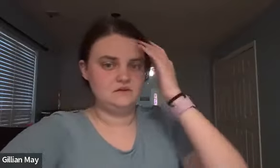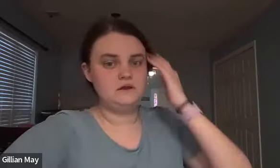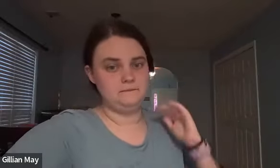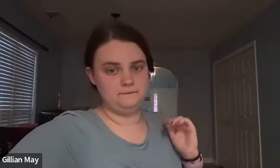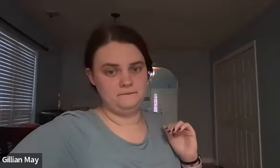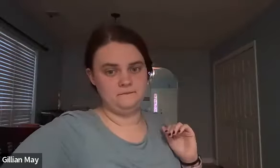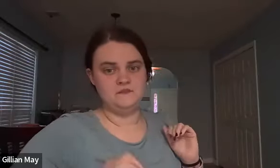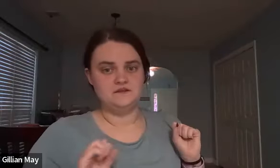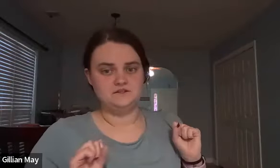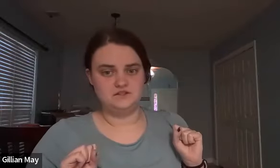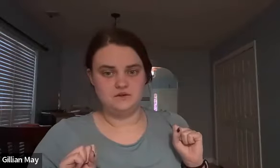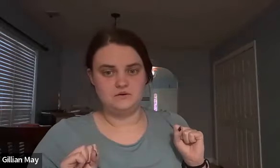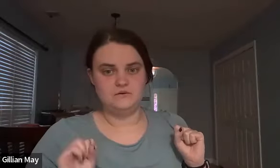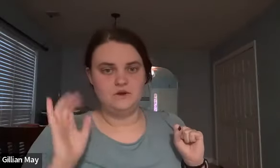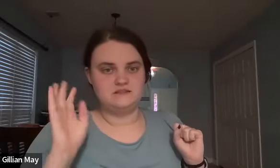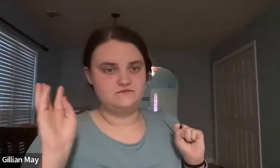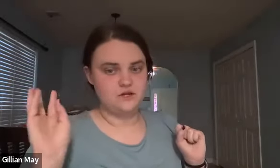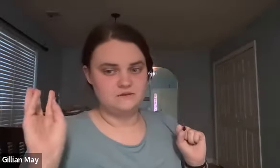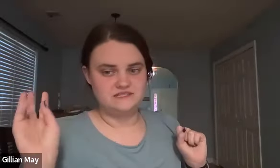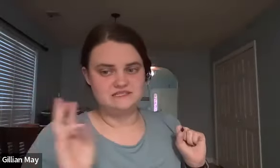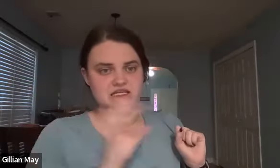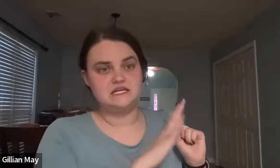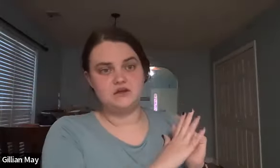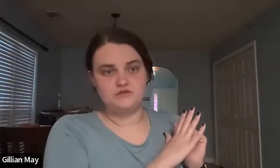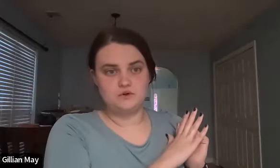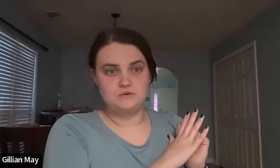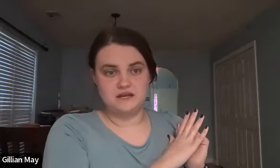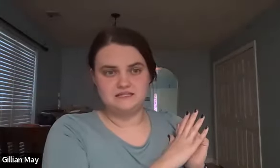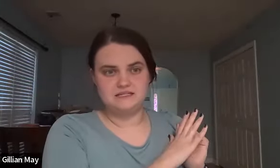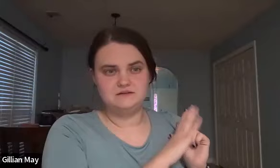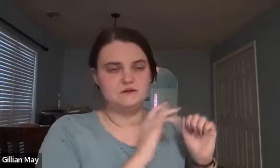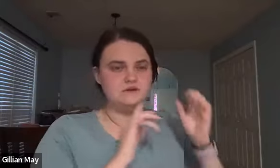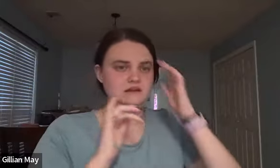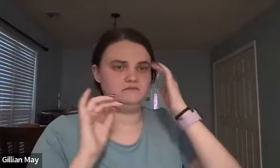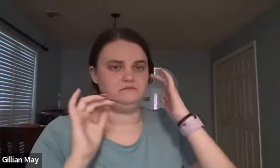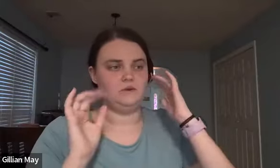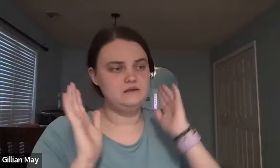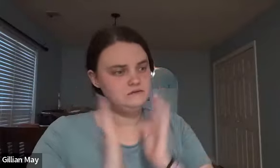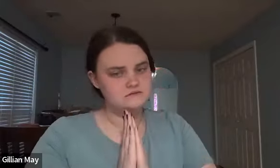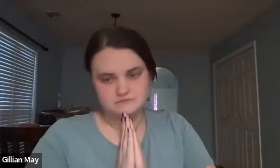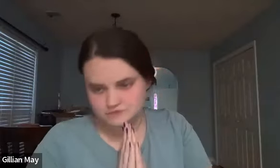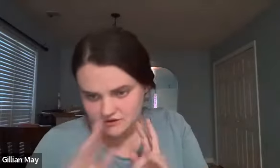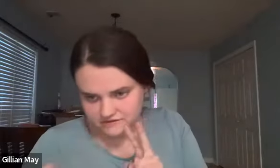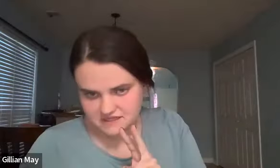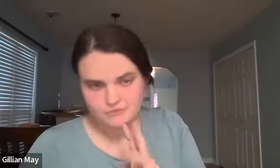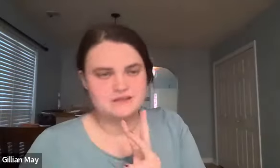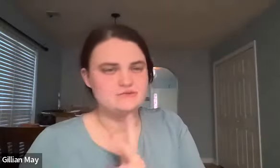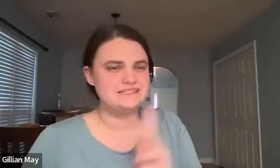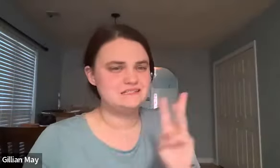Okay. So from 16 through 19, I'm trying to look at the time. Okay, so it's 6